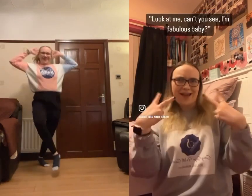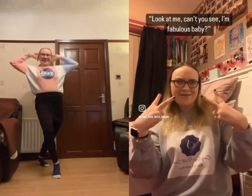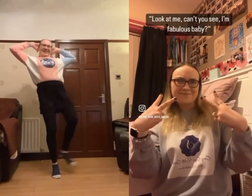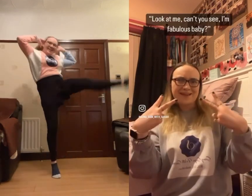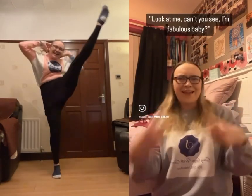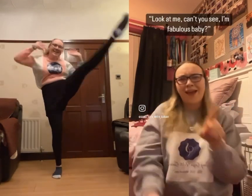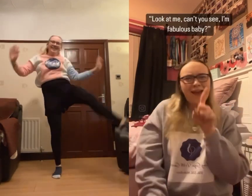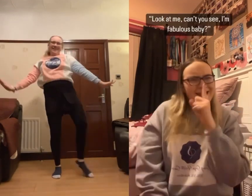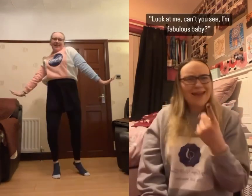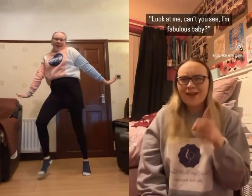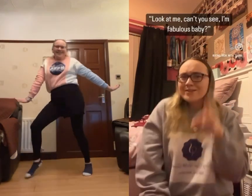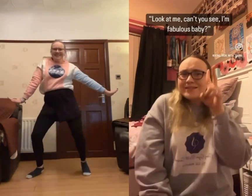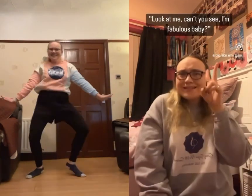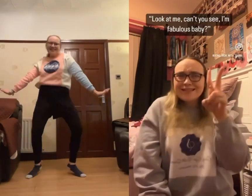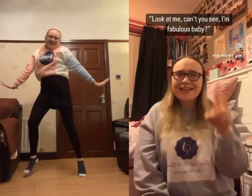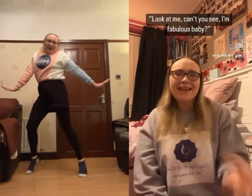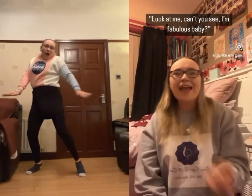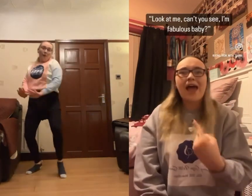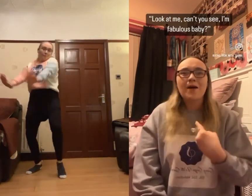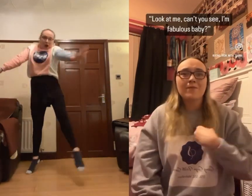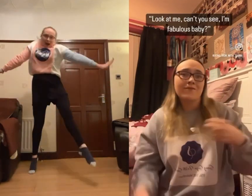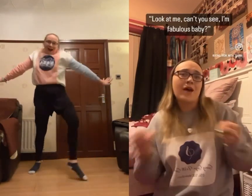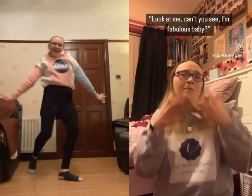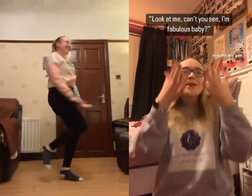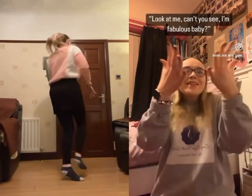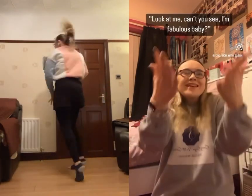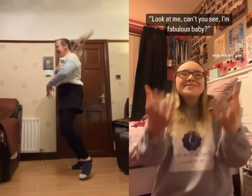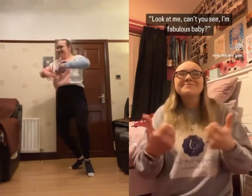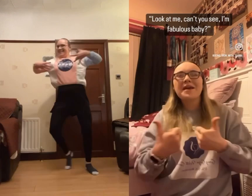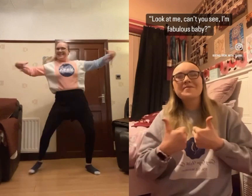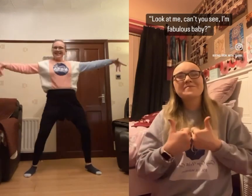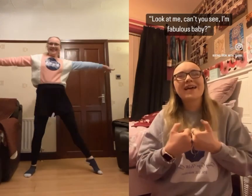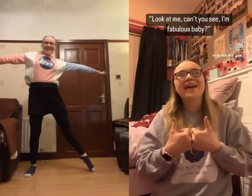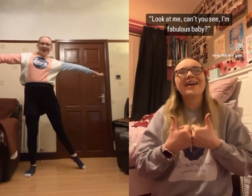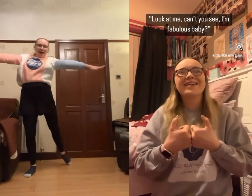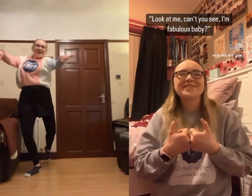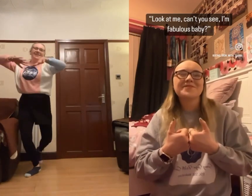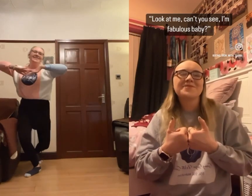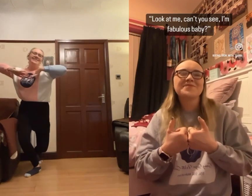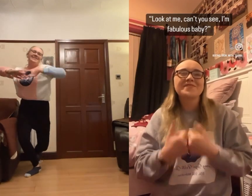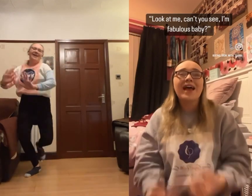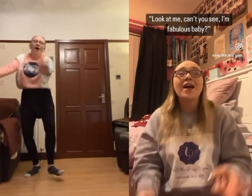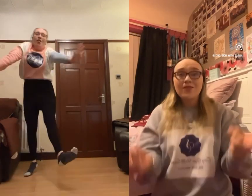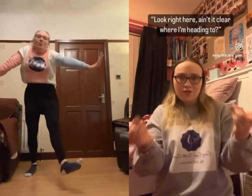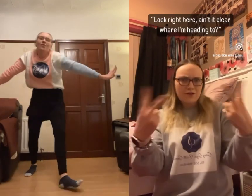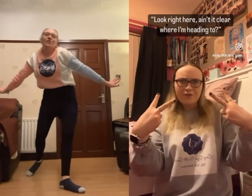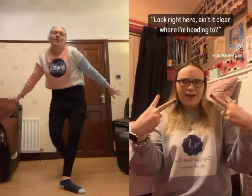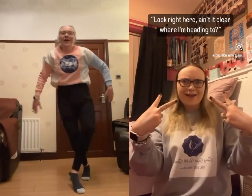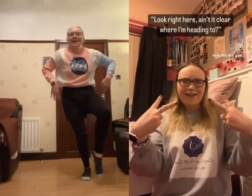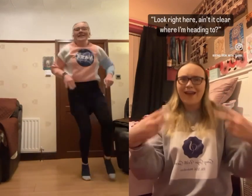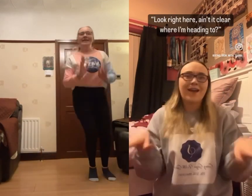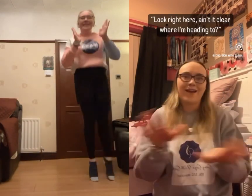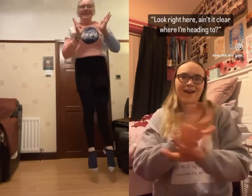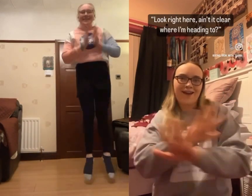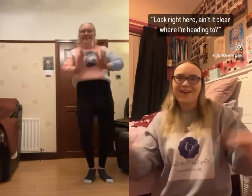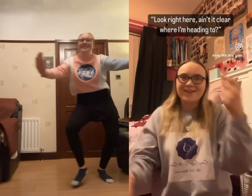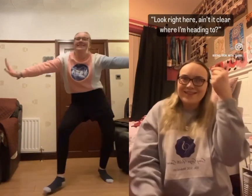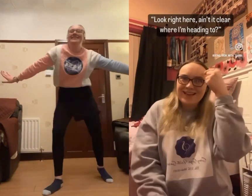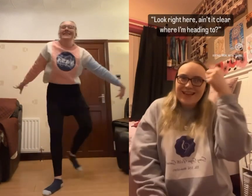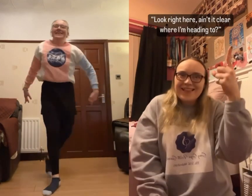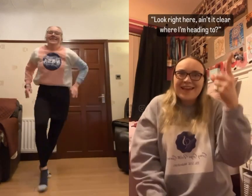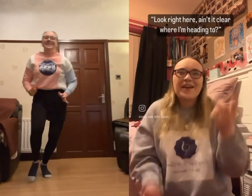look at me, can't you see I'm fabulous, baby Look right here,